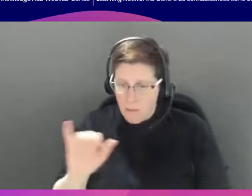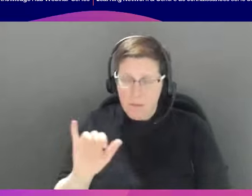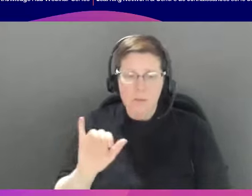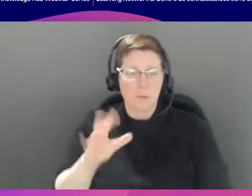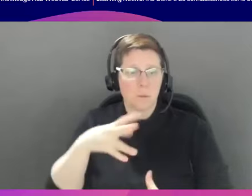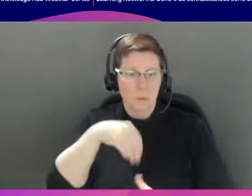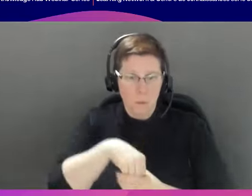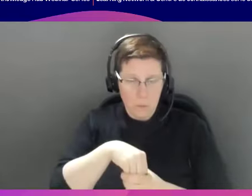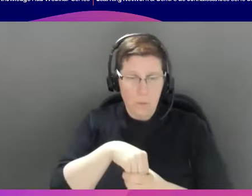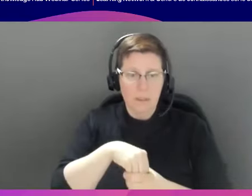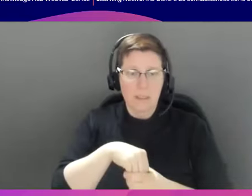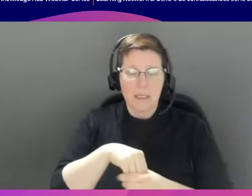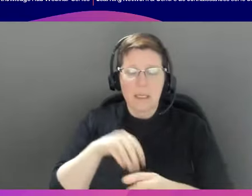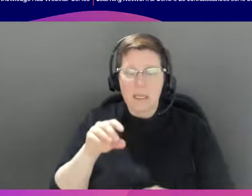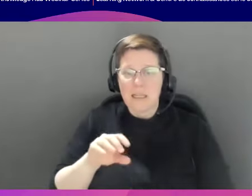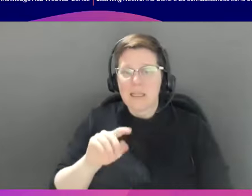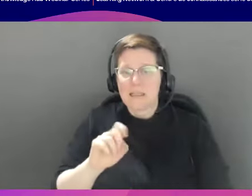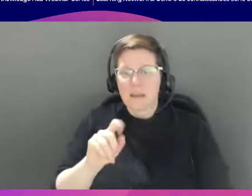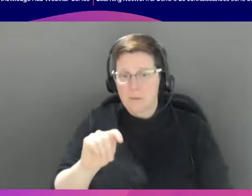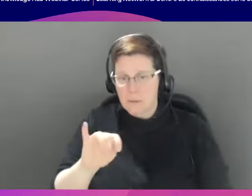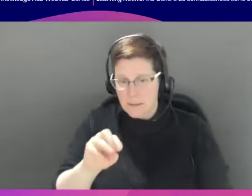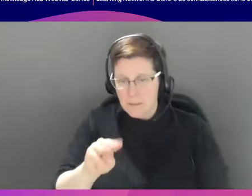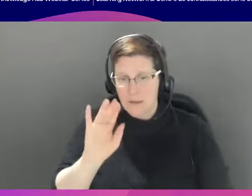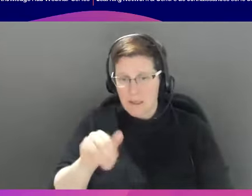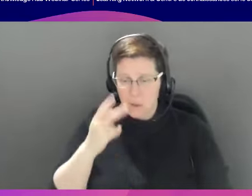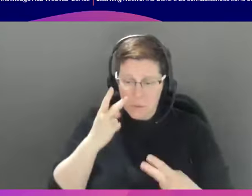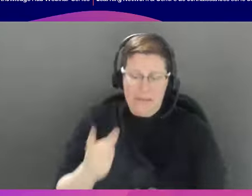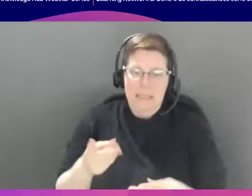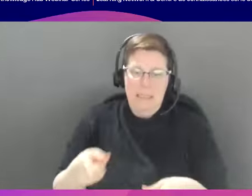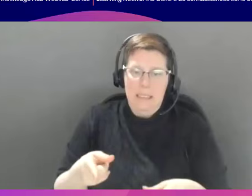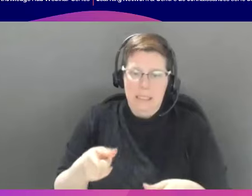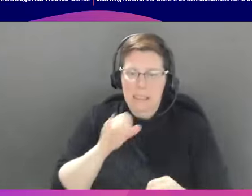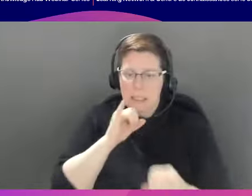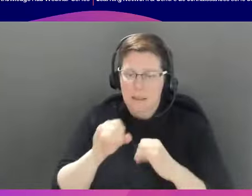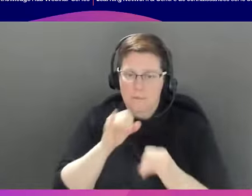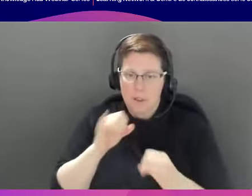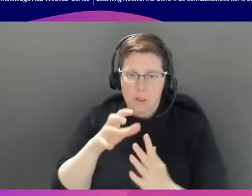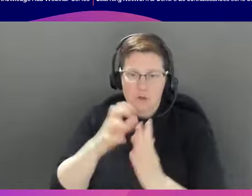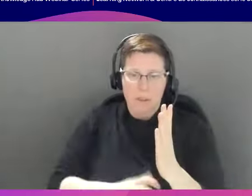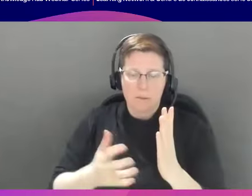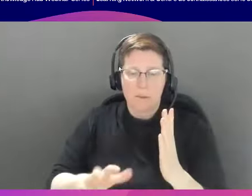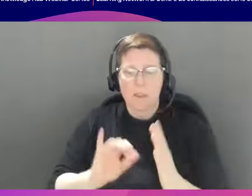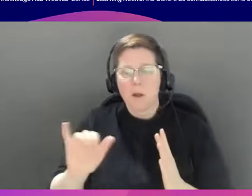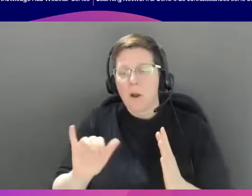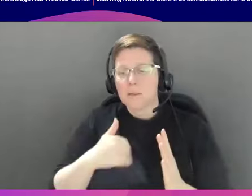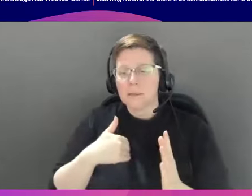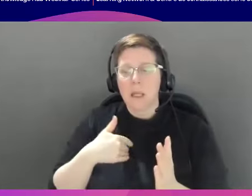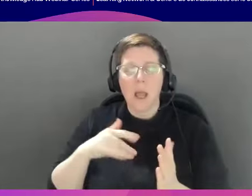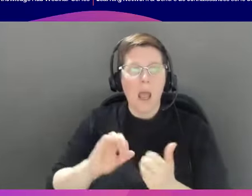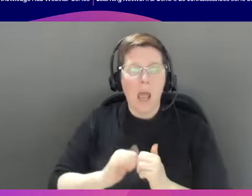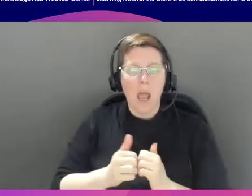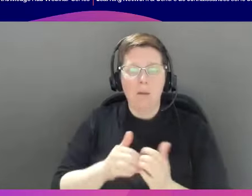well, and terrorism that are dominant within the interview transcript, and can also dismiss how gender can be a major